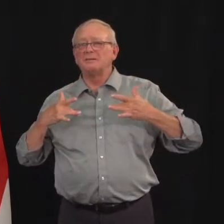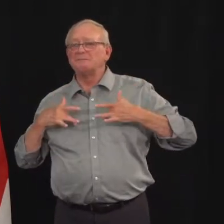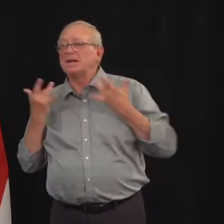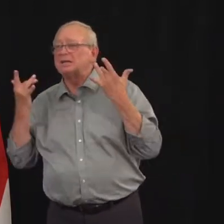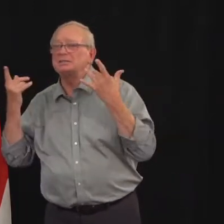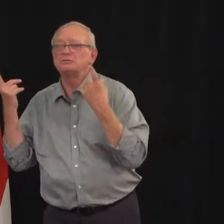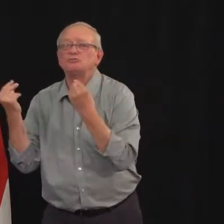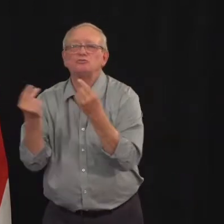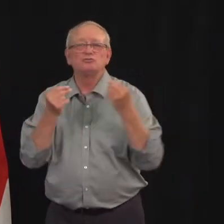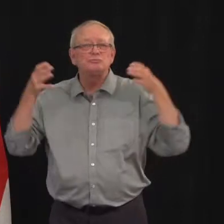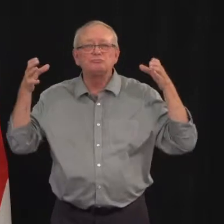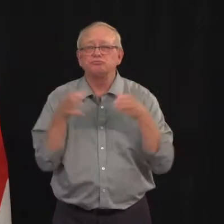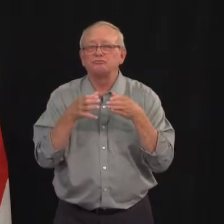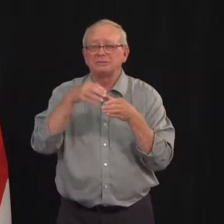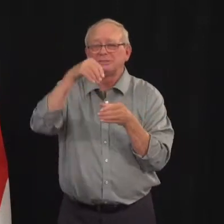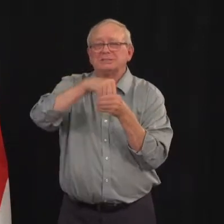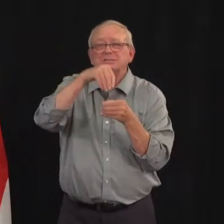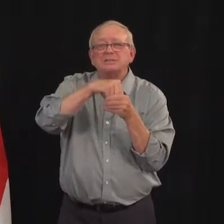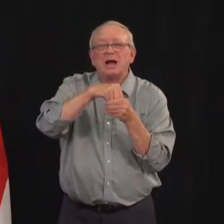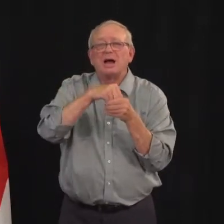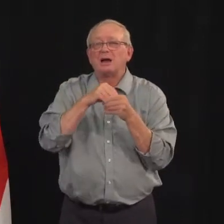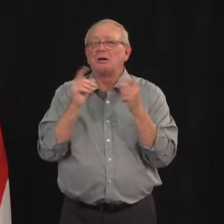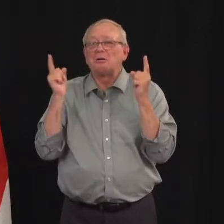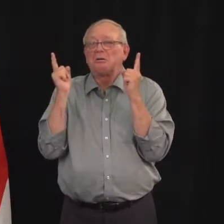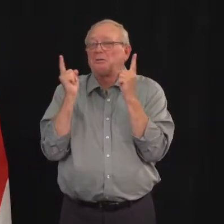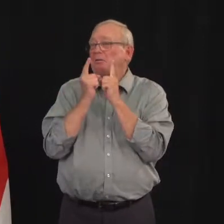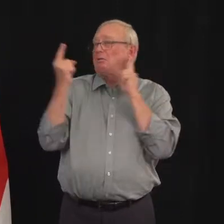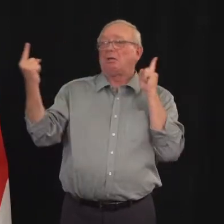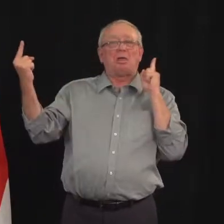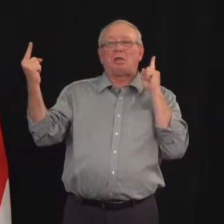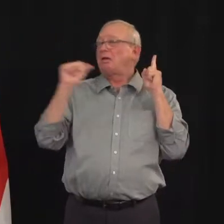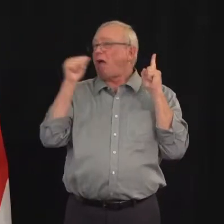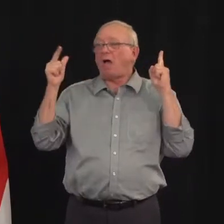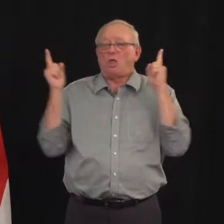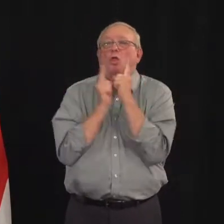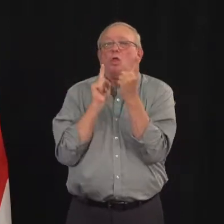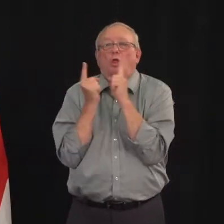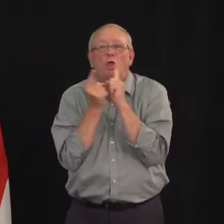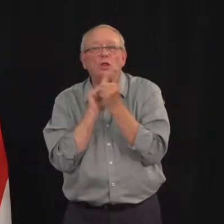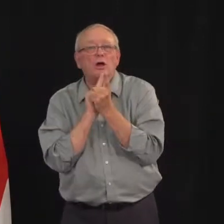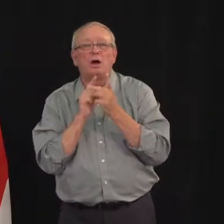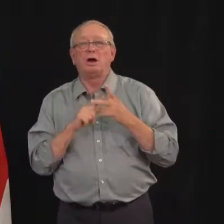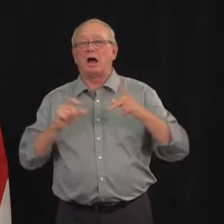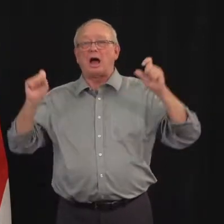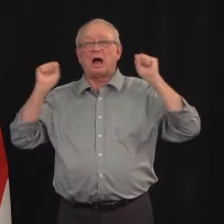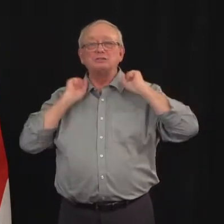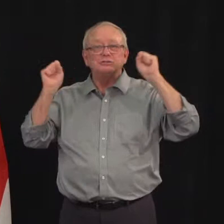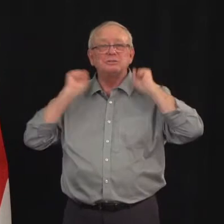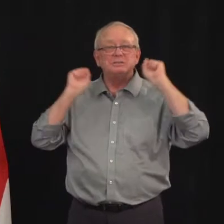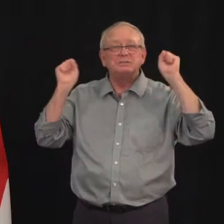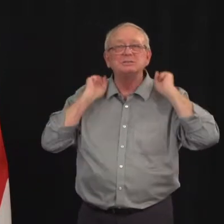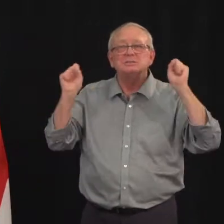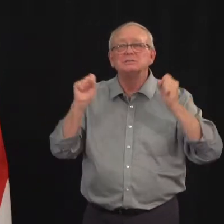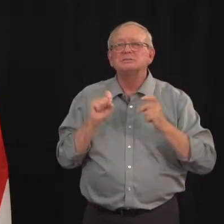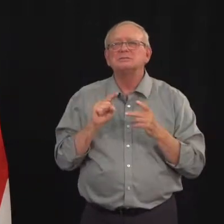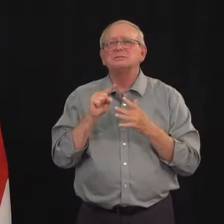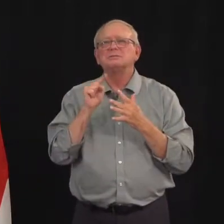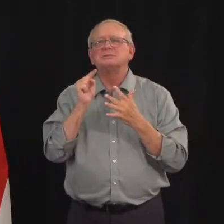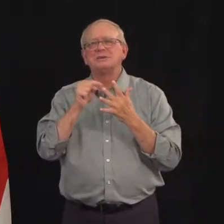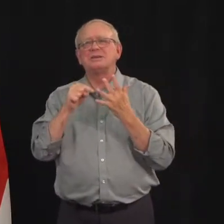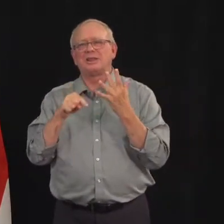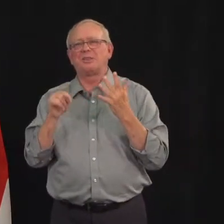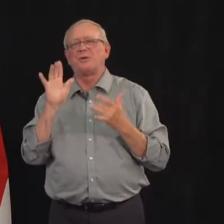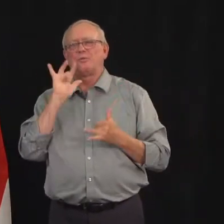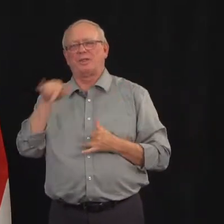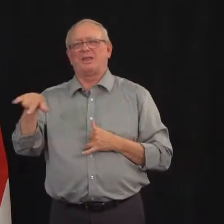people are not distancing. We've seen high-intensity exercise classes, group exercise classes, that we've seen